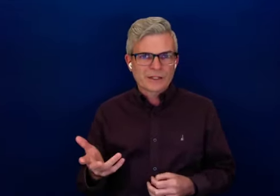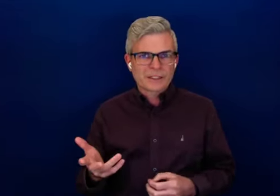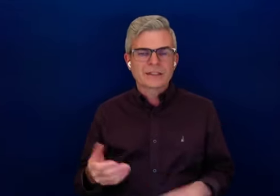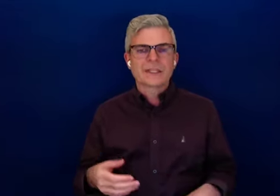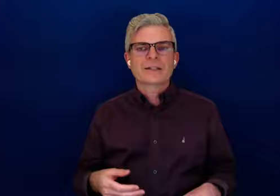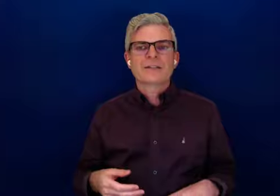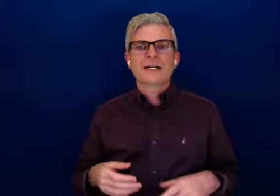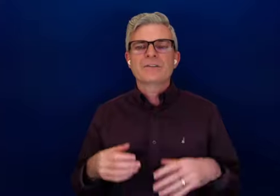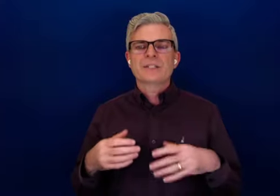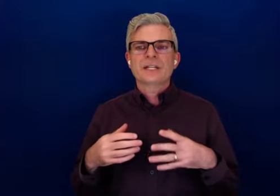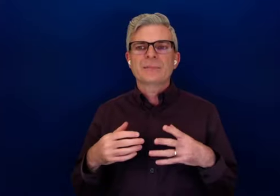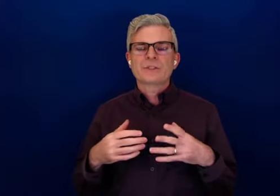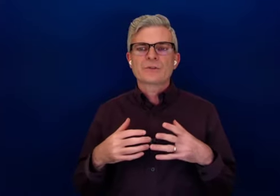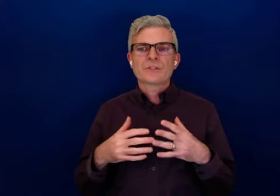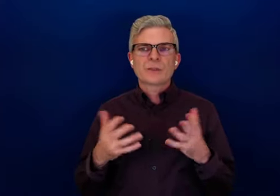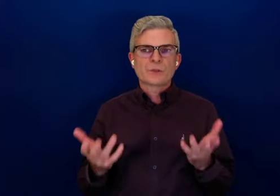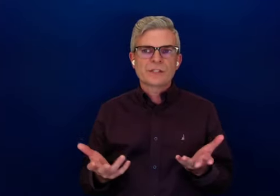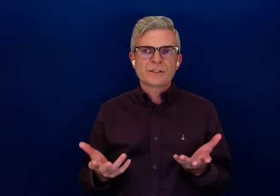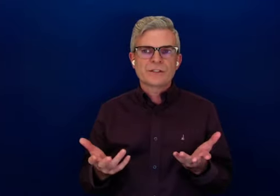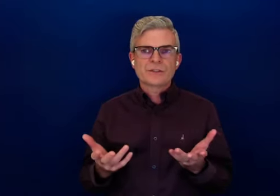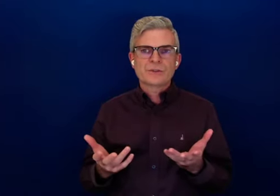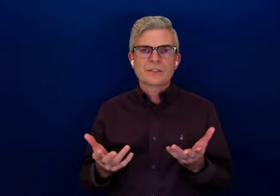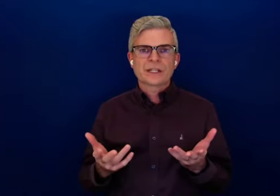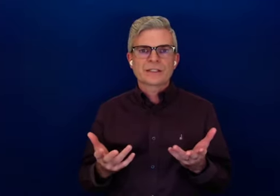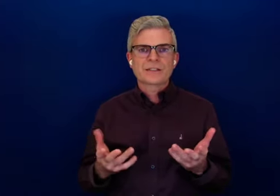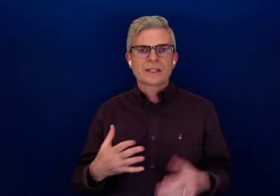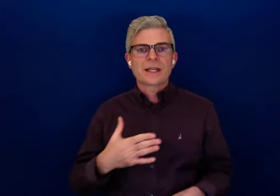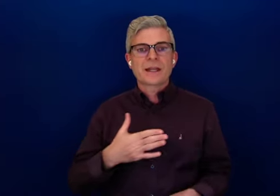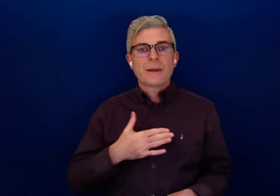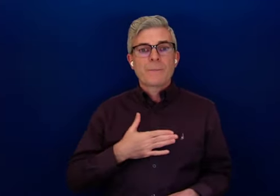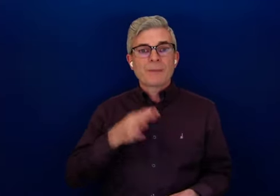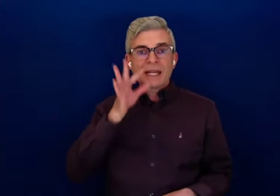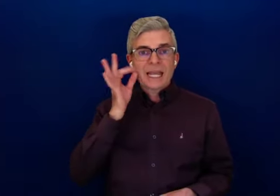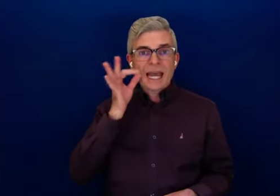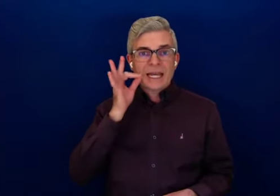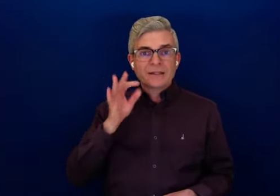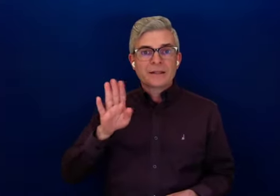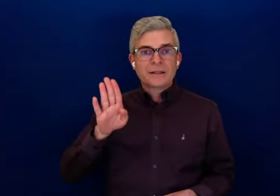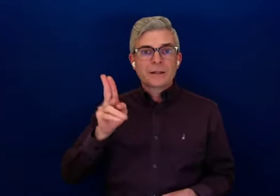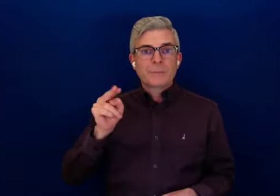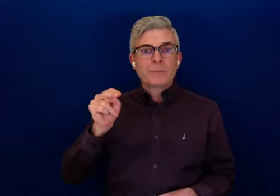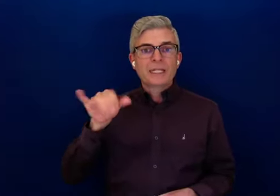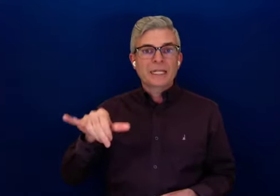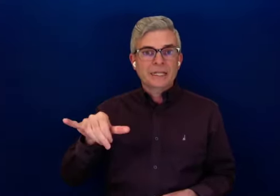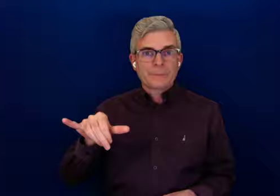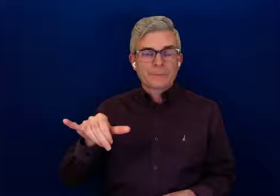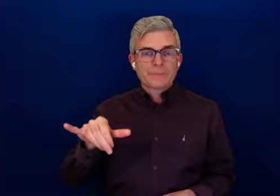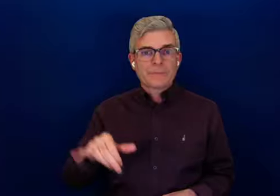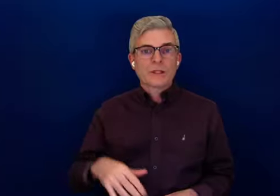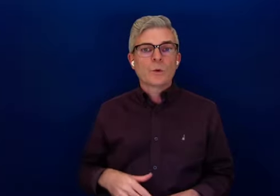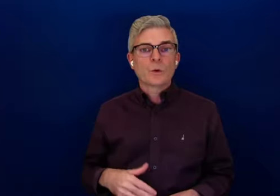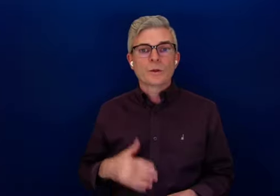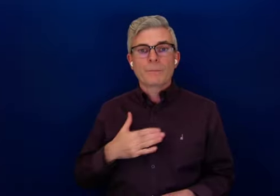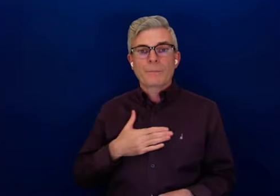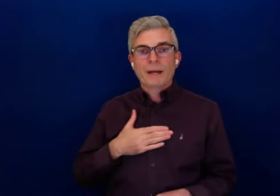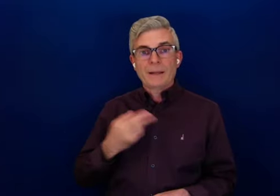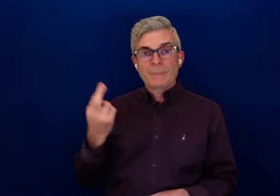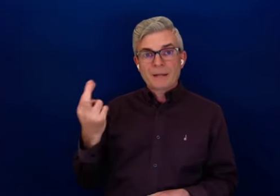fingerspelling. Like a lot of times, for some reason, students like to say, my cat, Bunny, or my